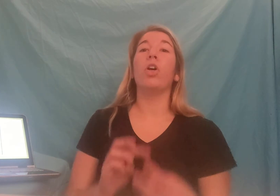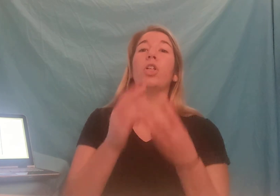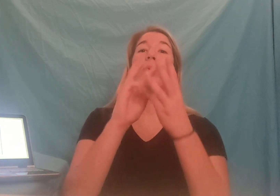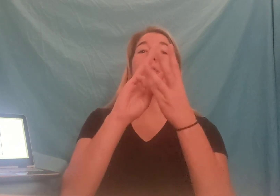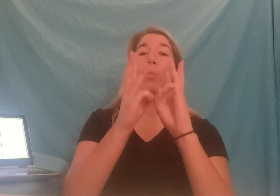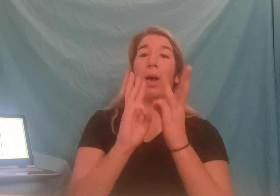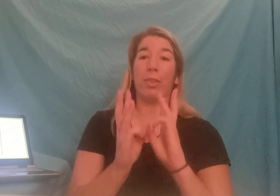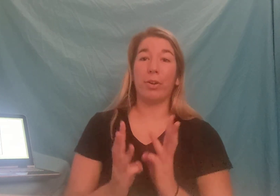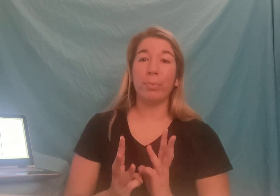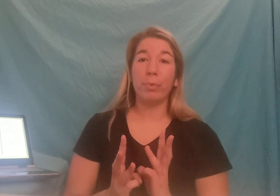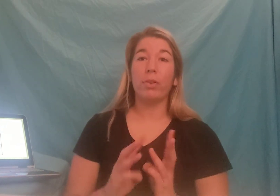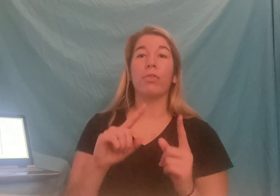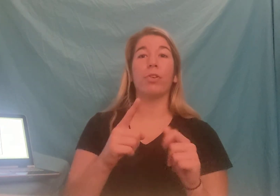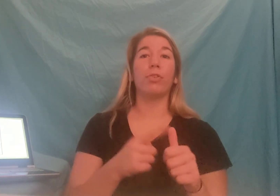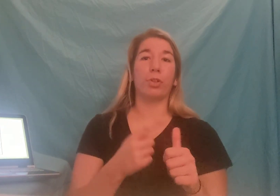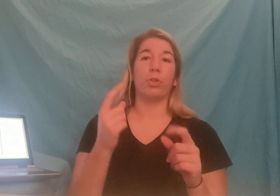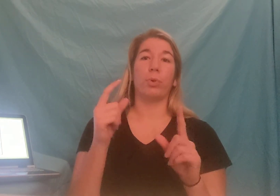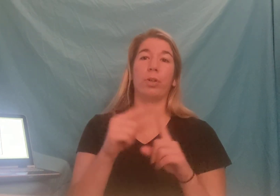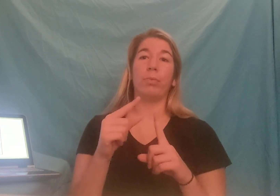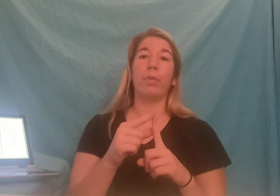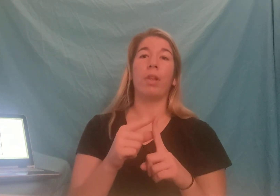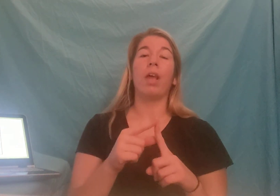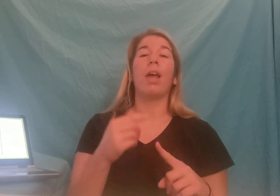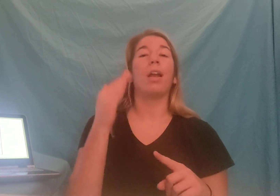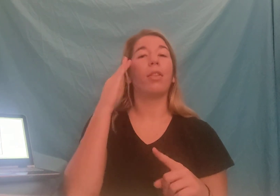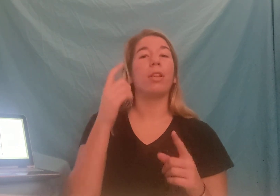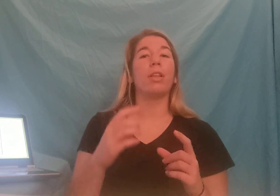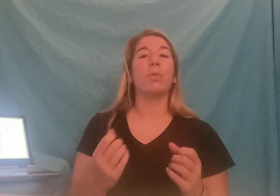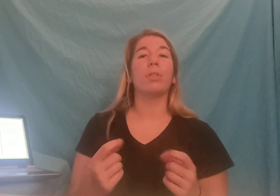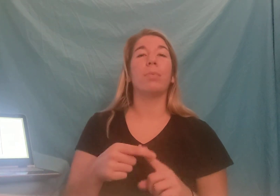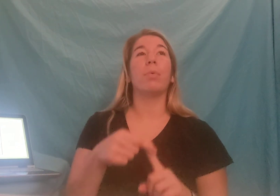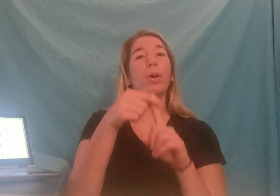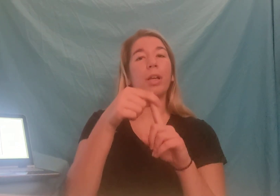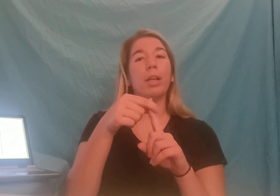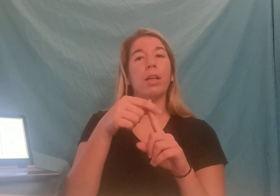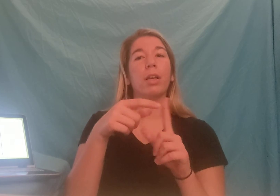So we have weather for the first word. And I thought that this was important